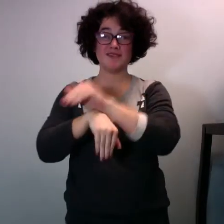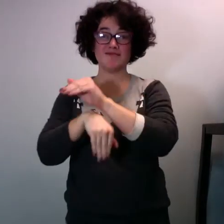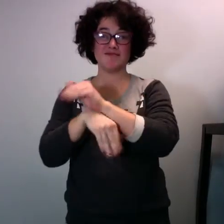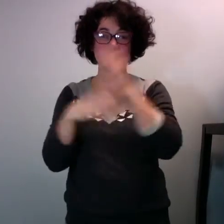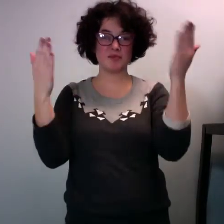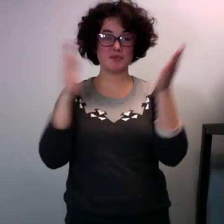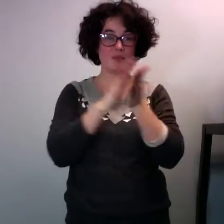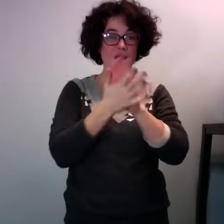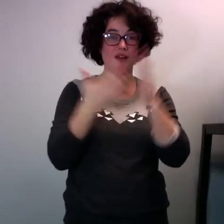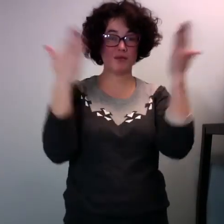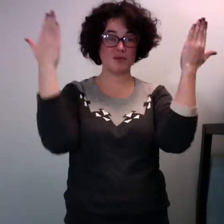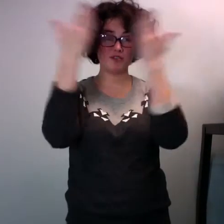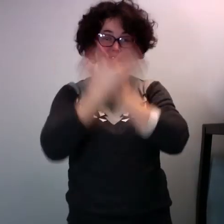used to take to the bedroom.